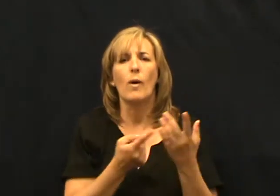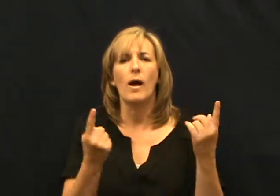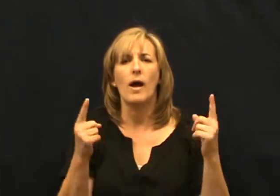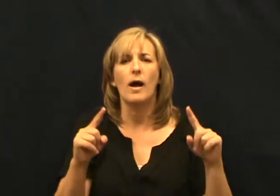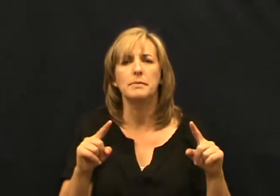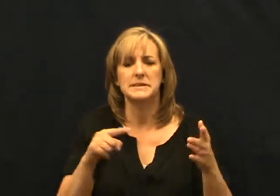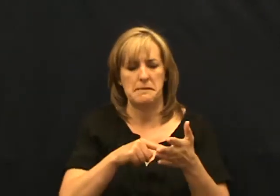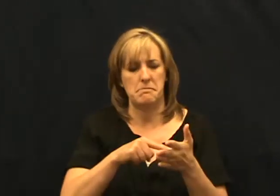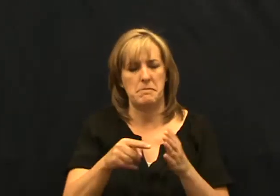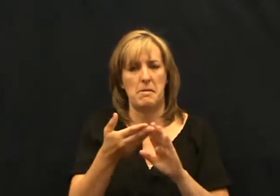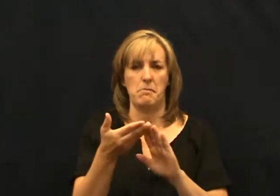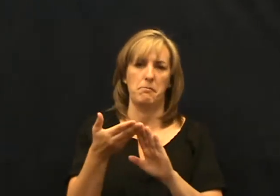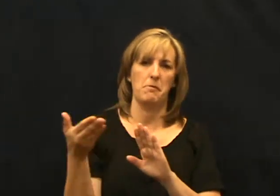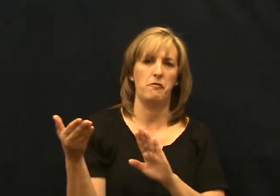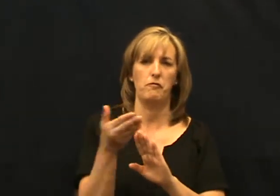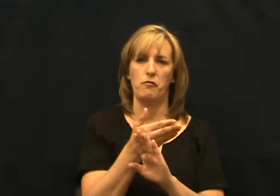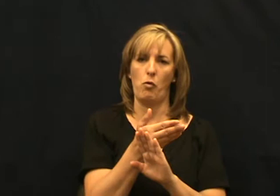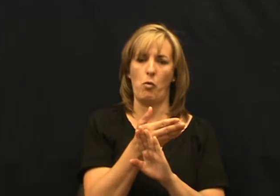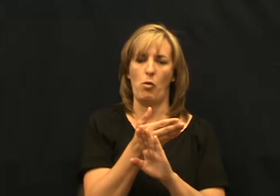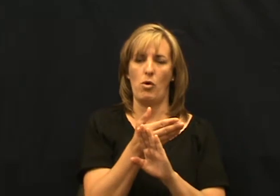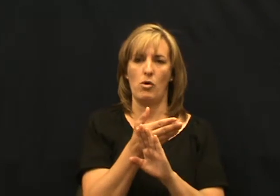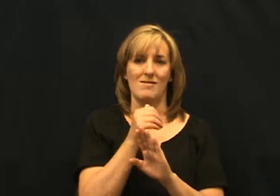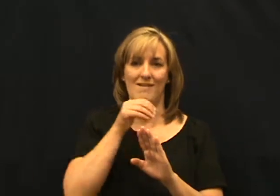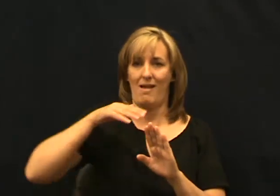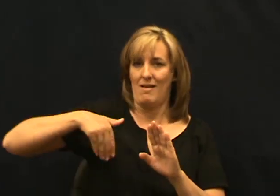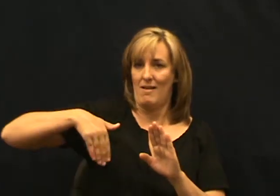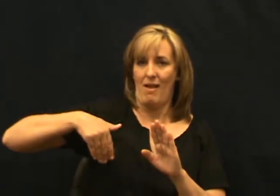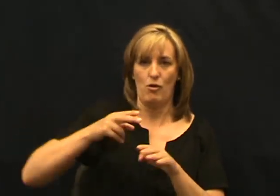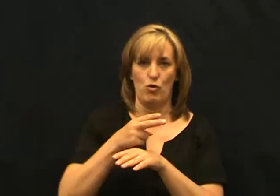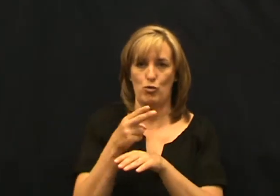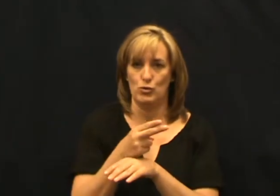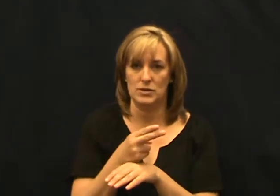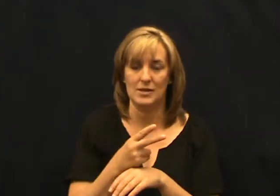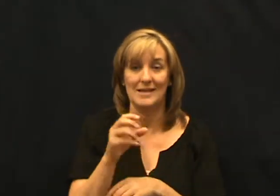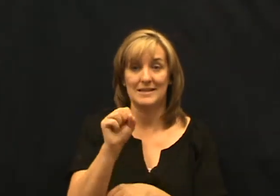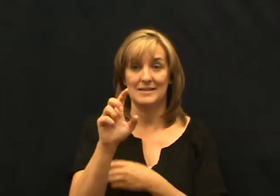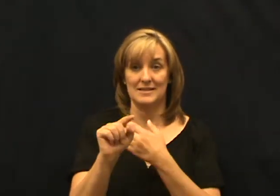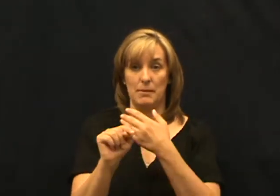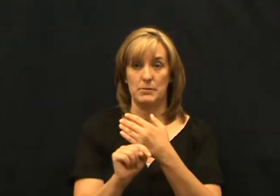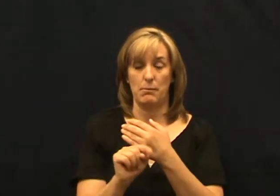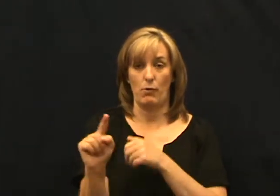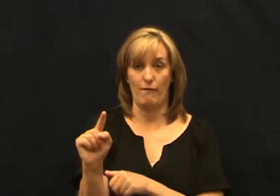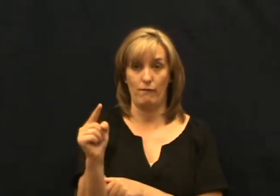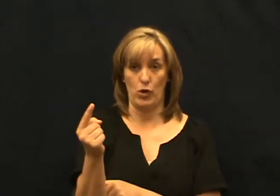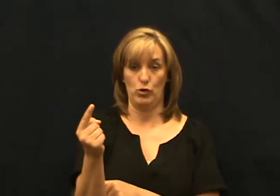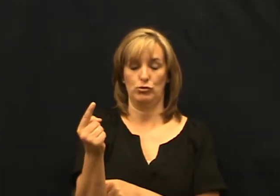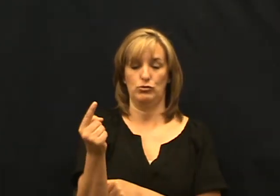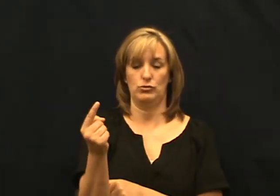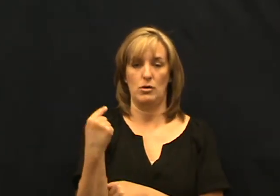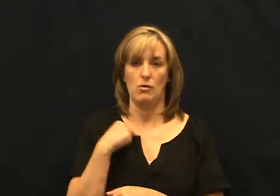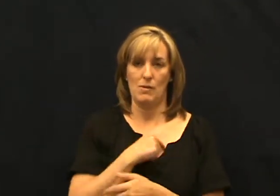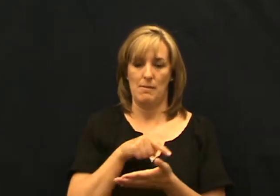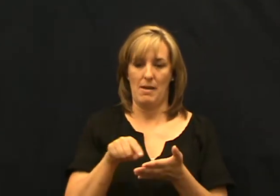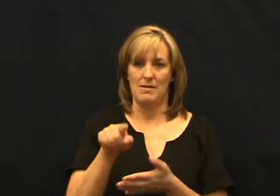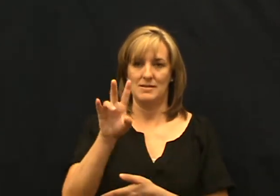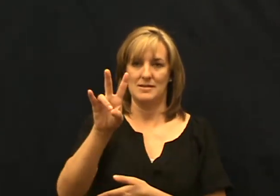in advance that we haven't used yet. So on September 1st, the beginning of this month, we paid